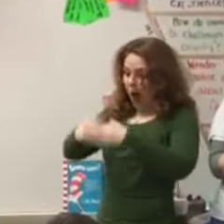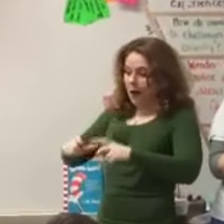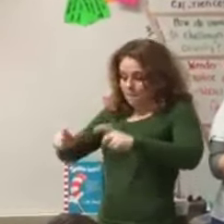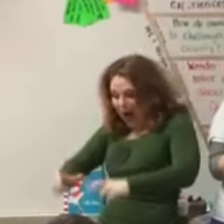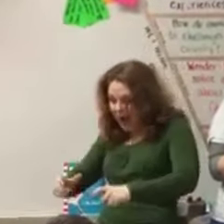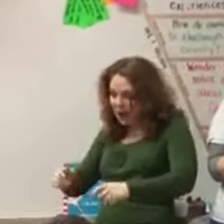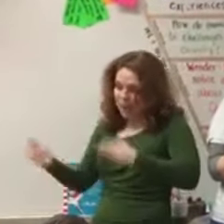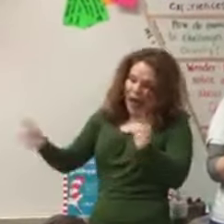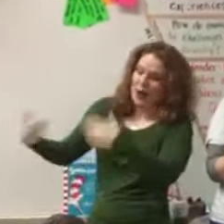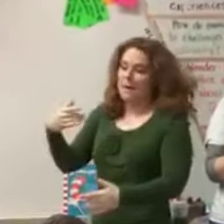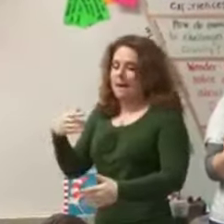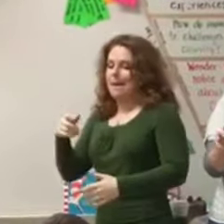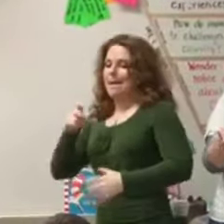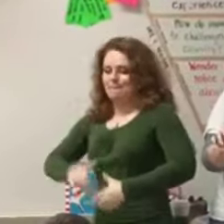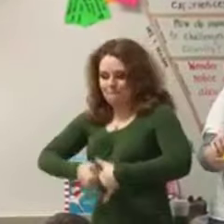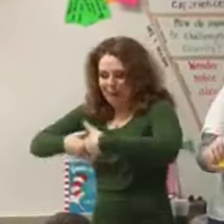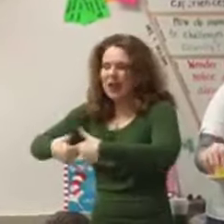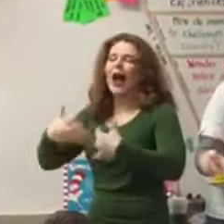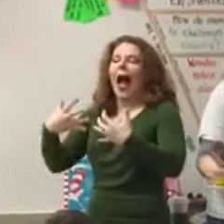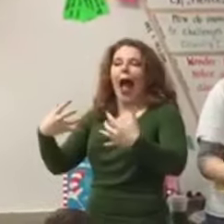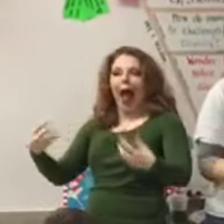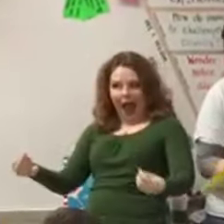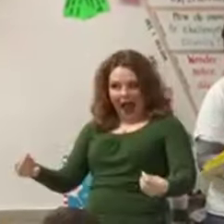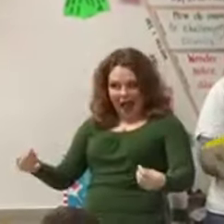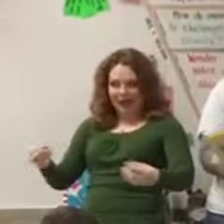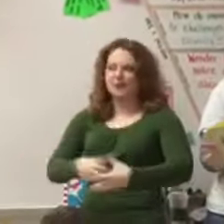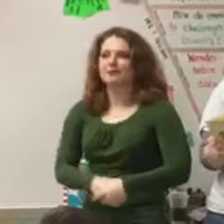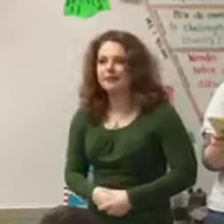puddle paddle battle muddle. And